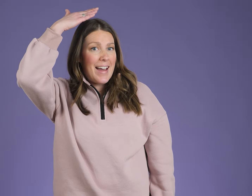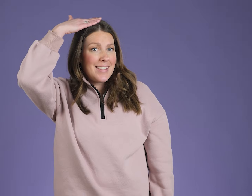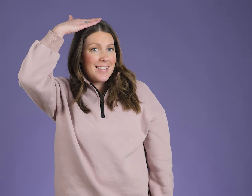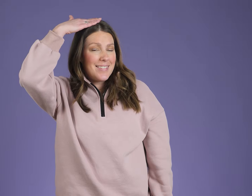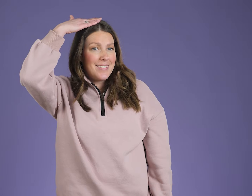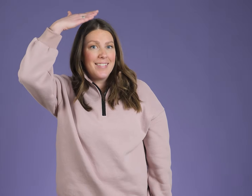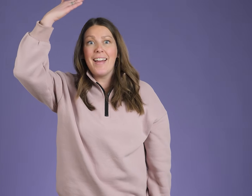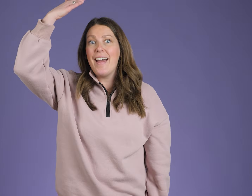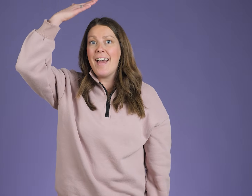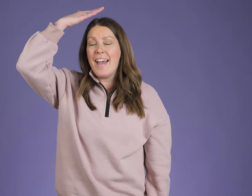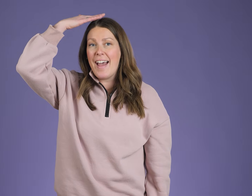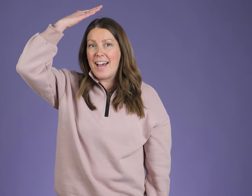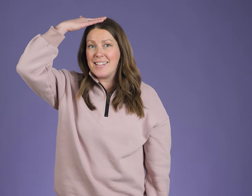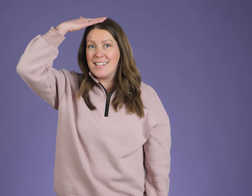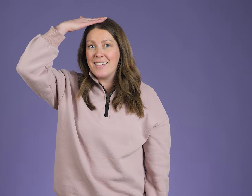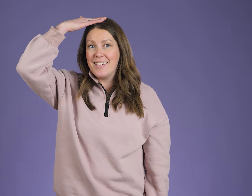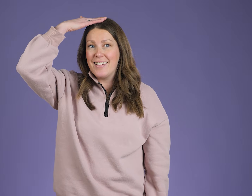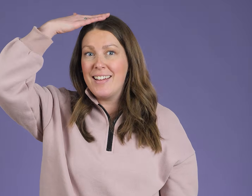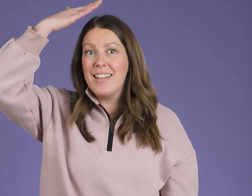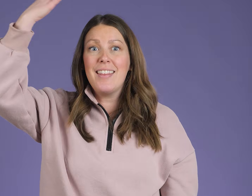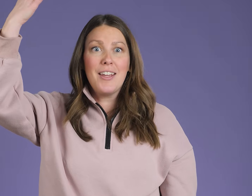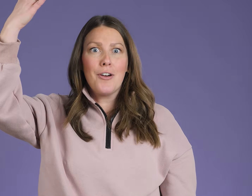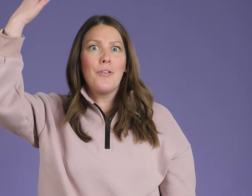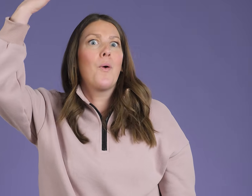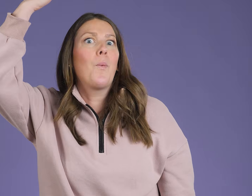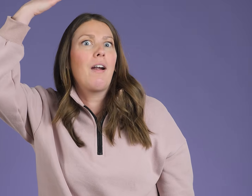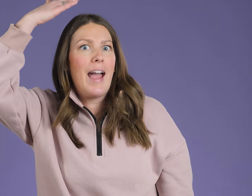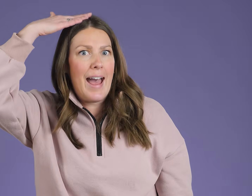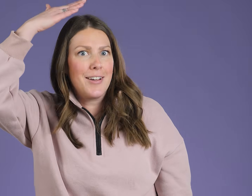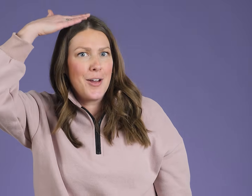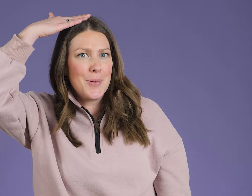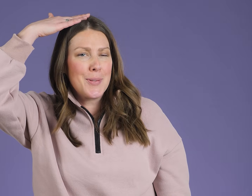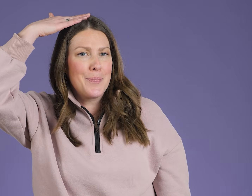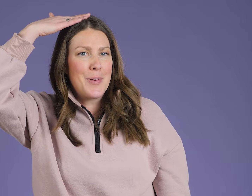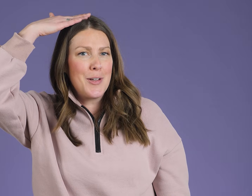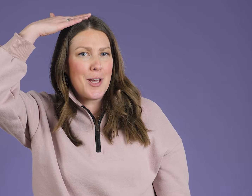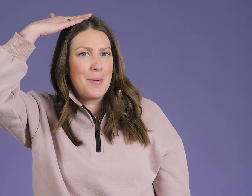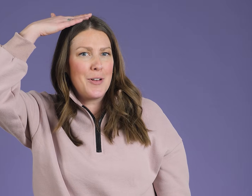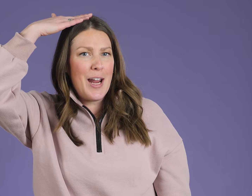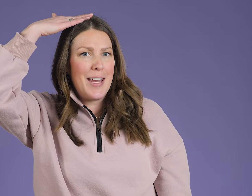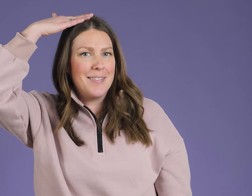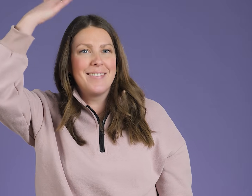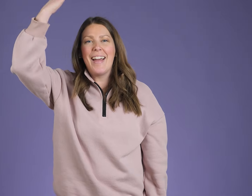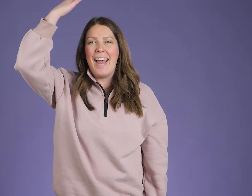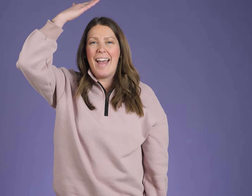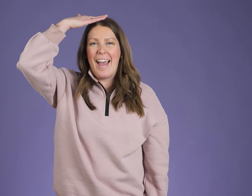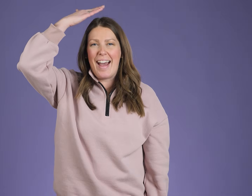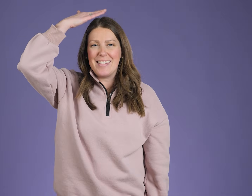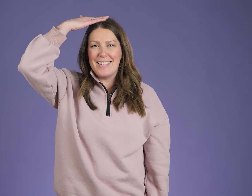Hat, hat. Think of where a hat goes, on top of your head. Hat.